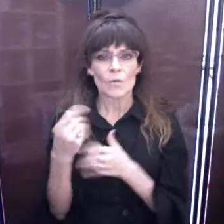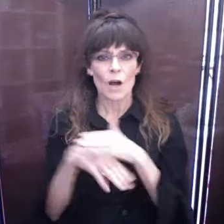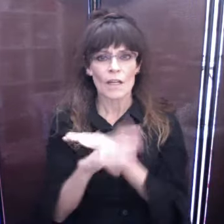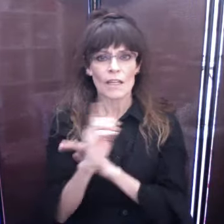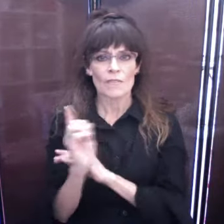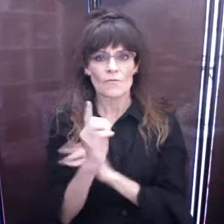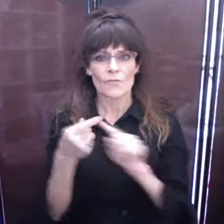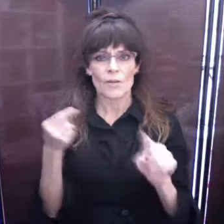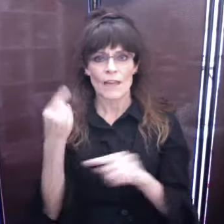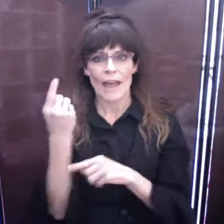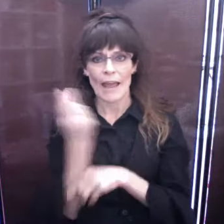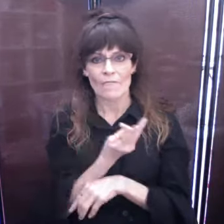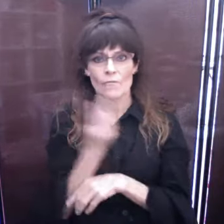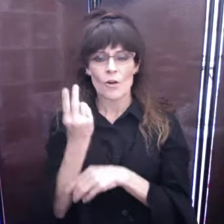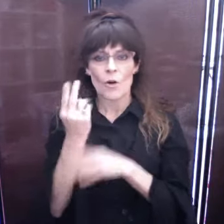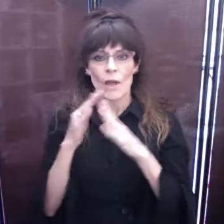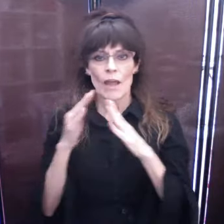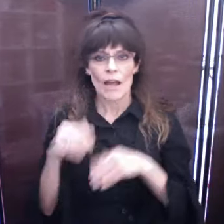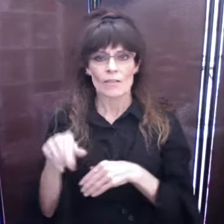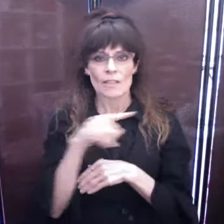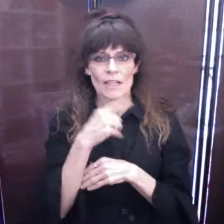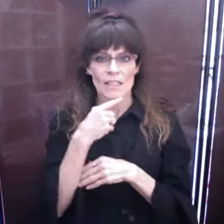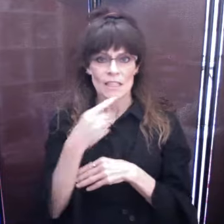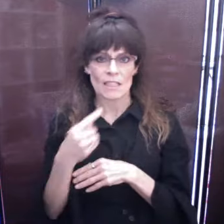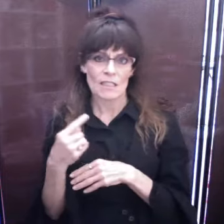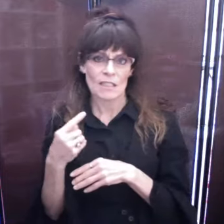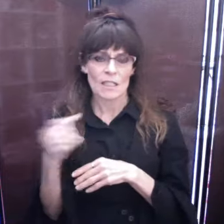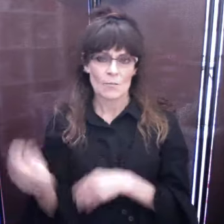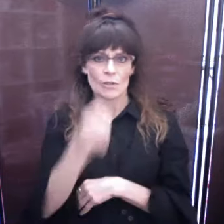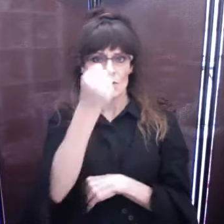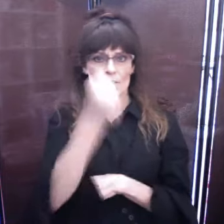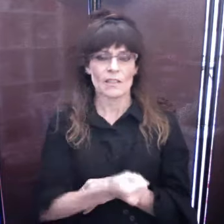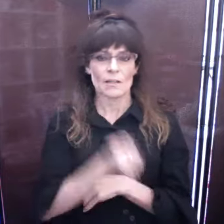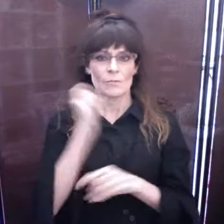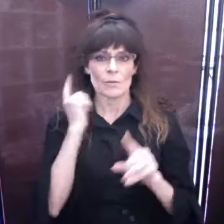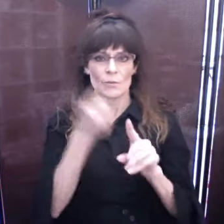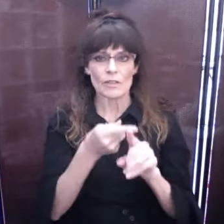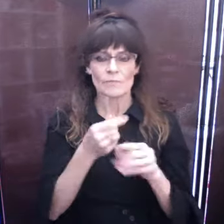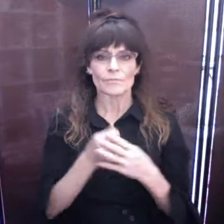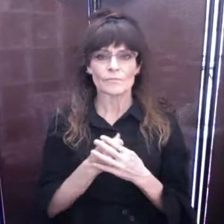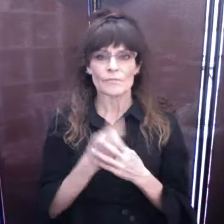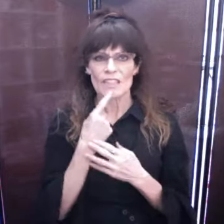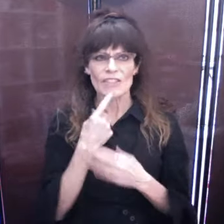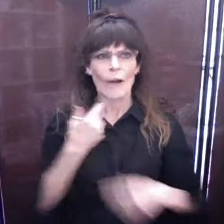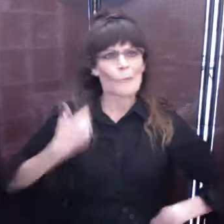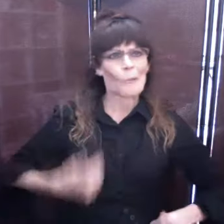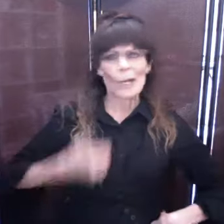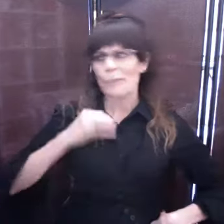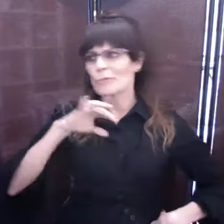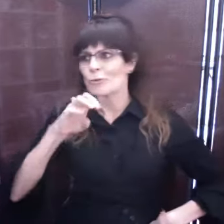right? And so he said, they didn't pull singleness and purpose on him that day. They could have, but they didn't. And he said, "Hey, I'm Joe. I'm an addict," right? And he